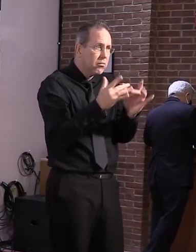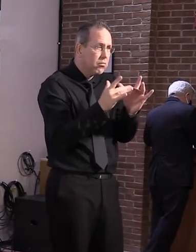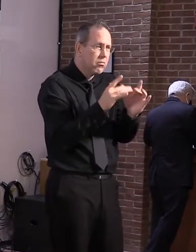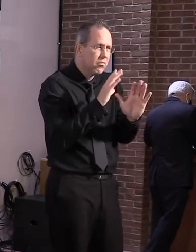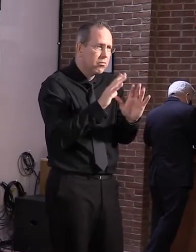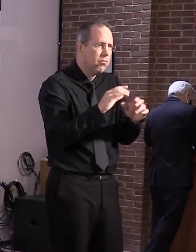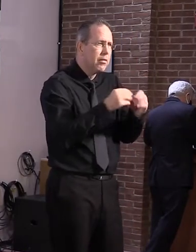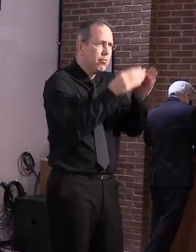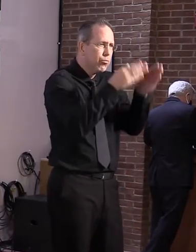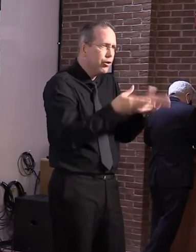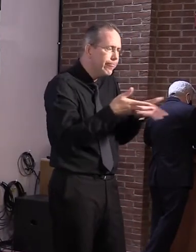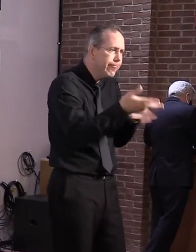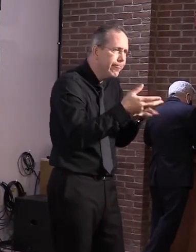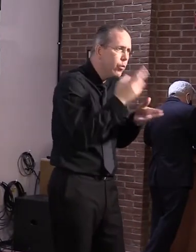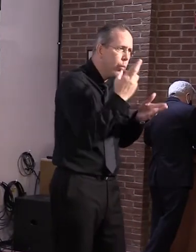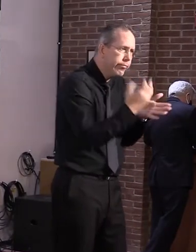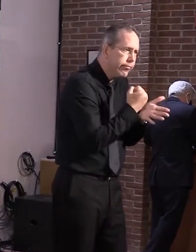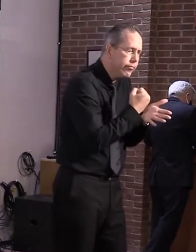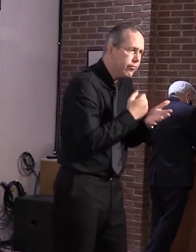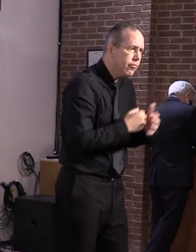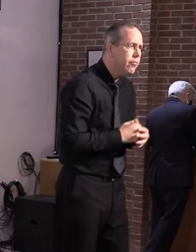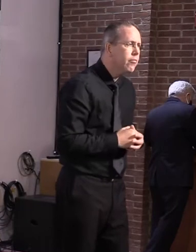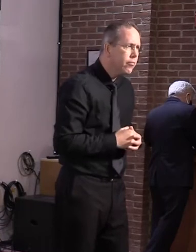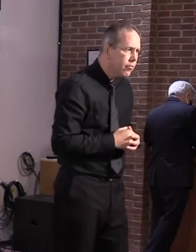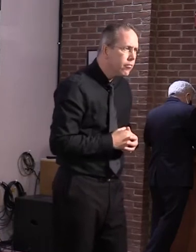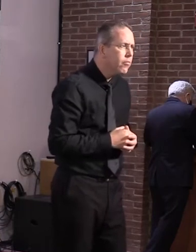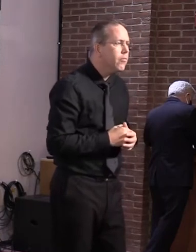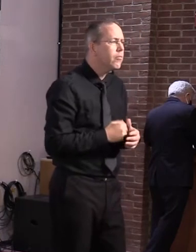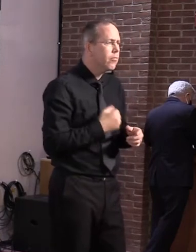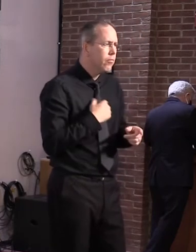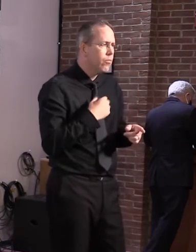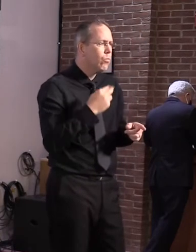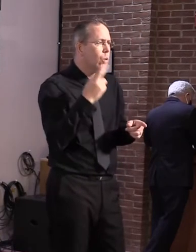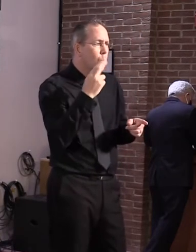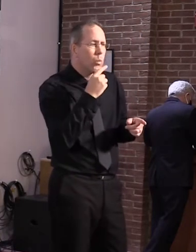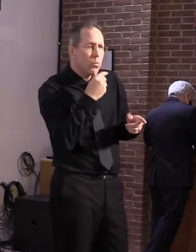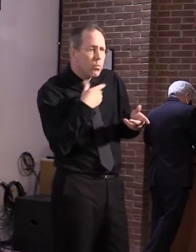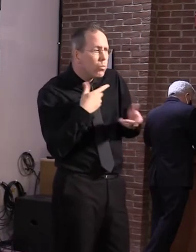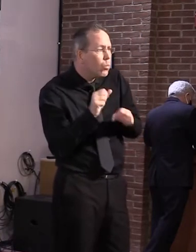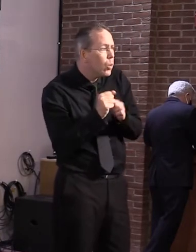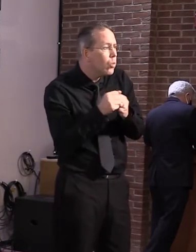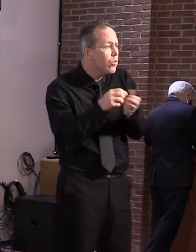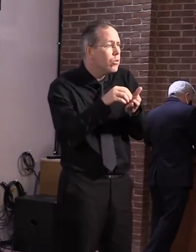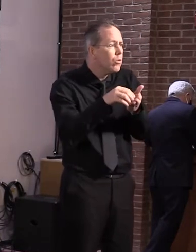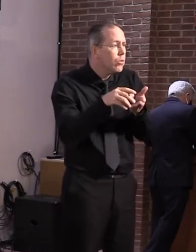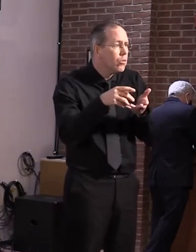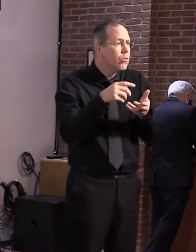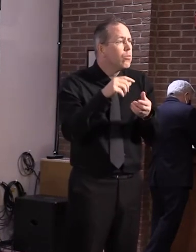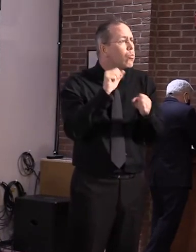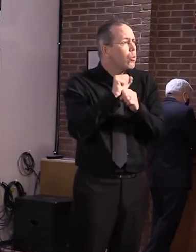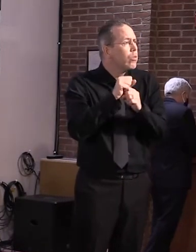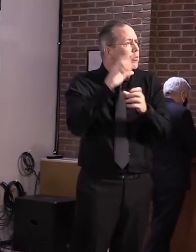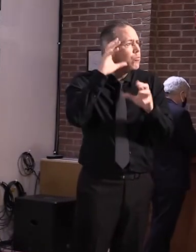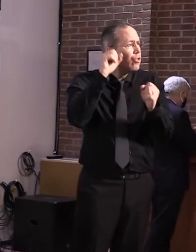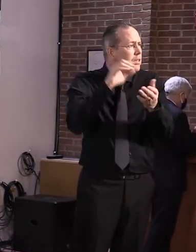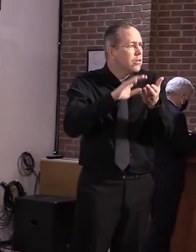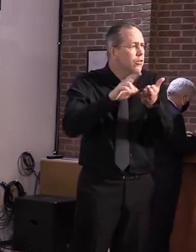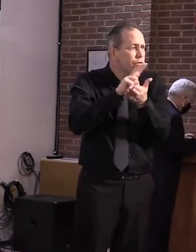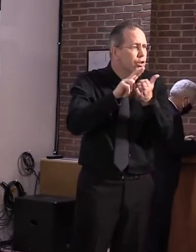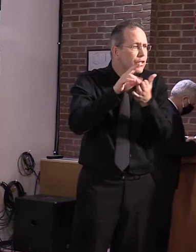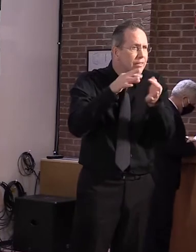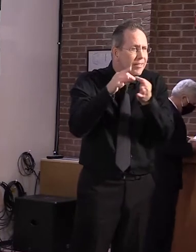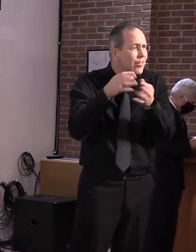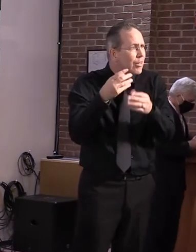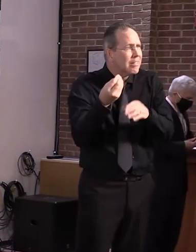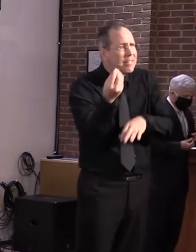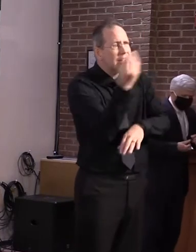and others have provided some very strong feedback, and I hope there'll be some thought given to it. That said, at UVM, as you